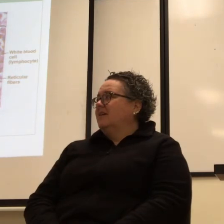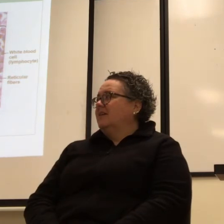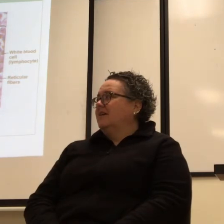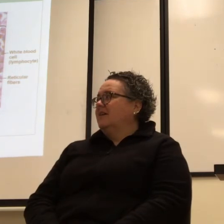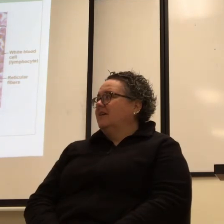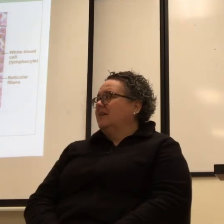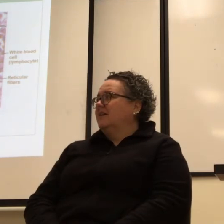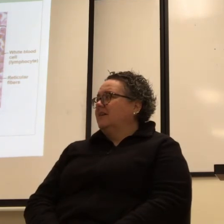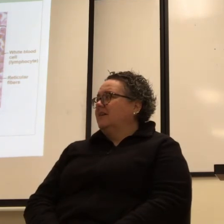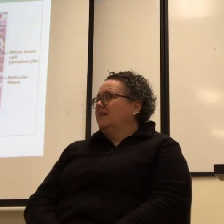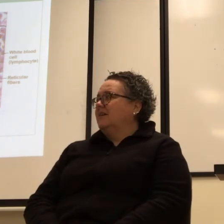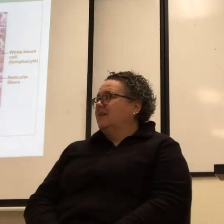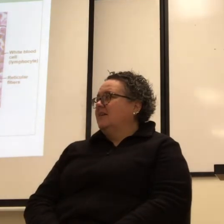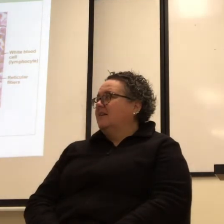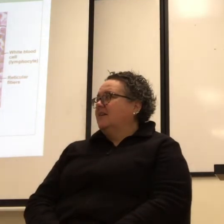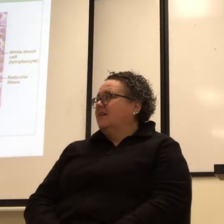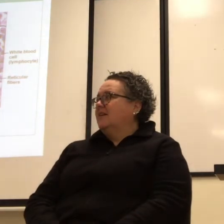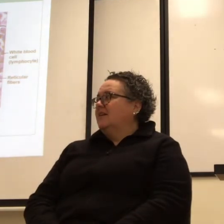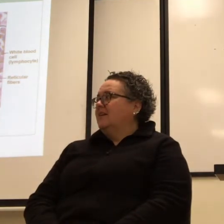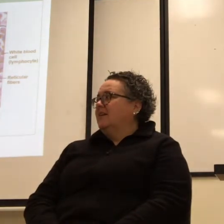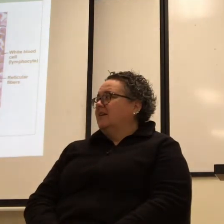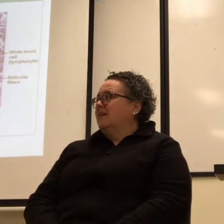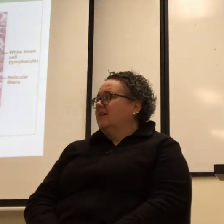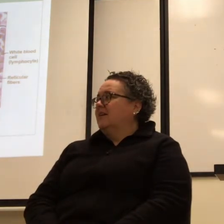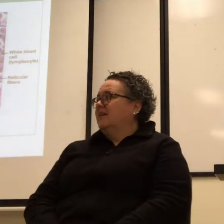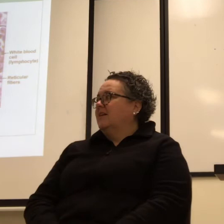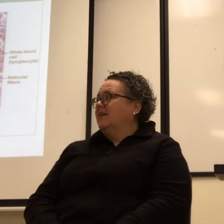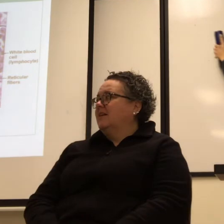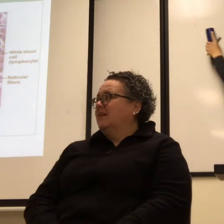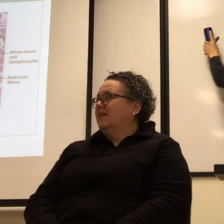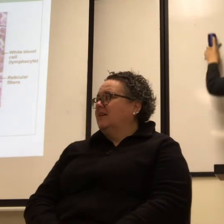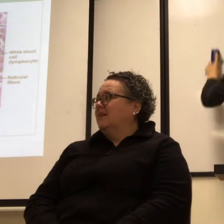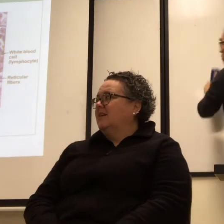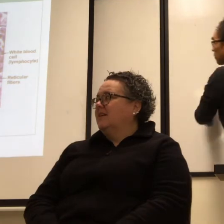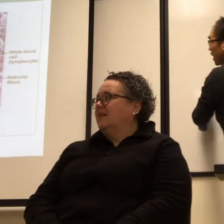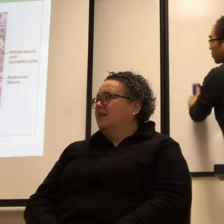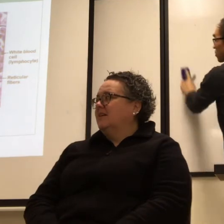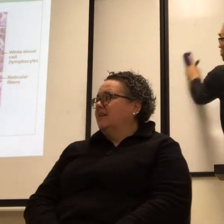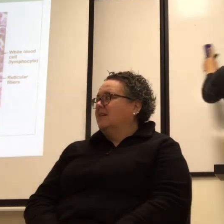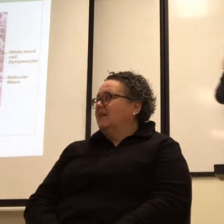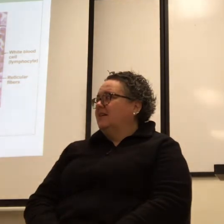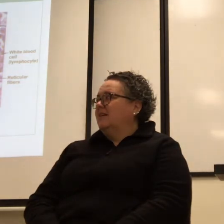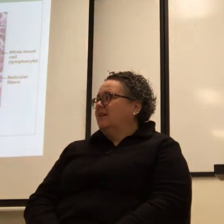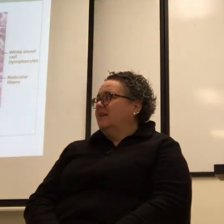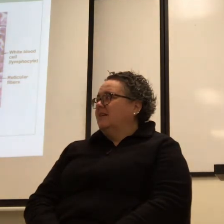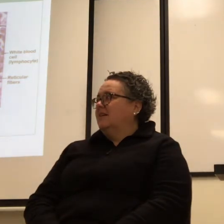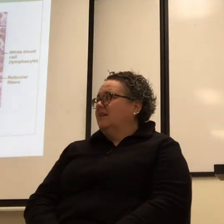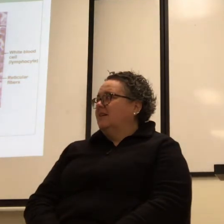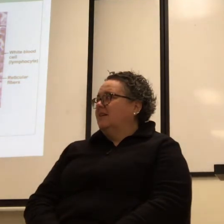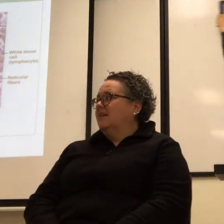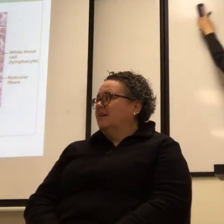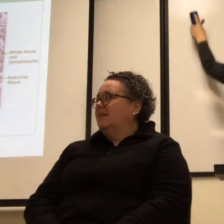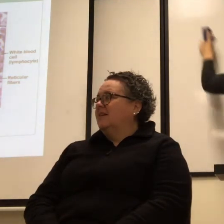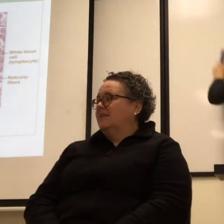All right, this loose CT is a reticular tissue. Look for those reticular fibers. They're